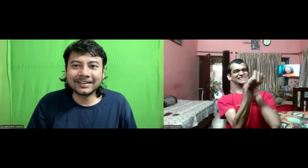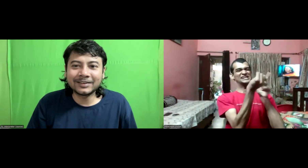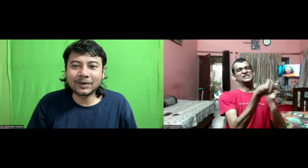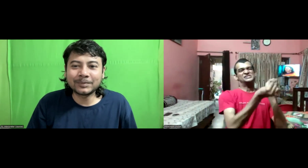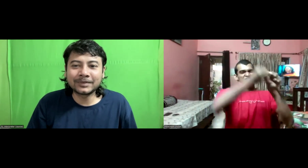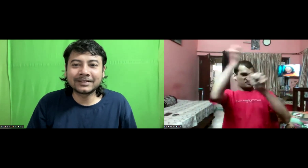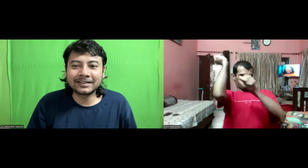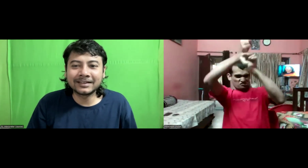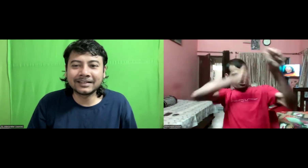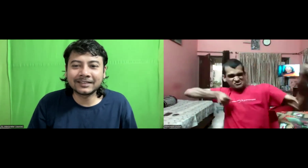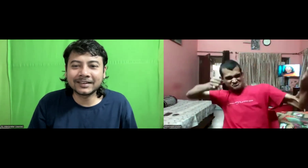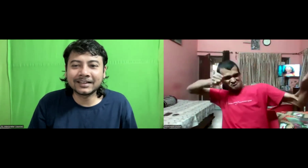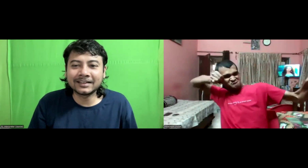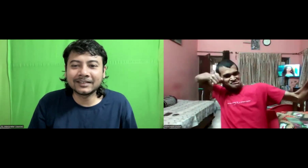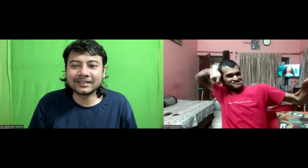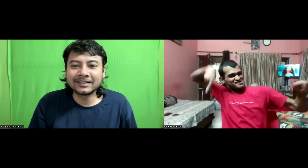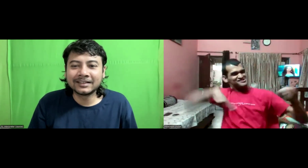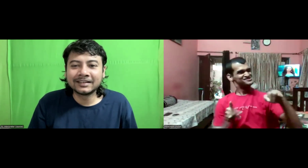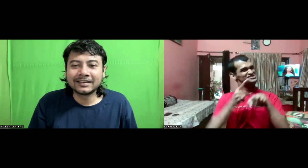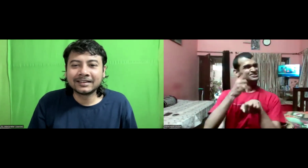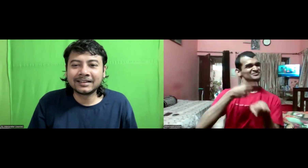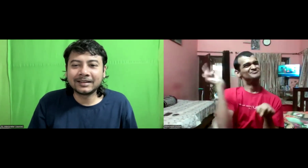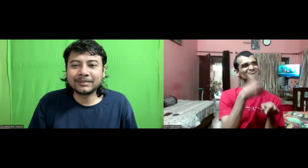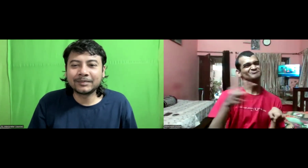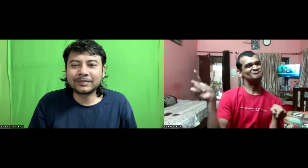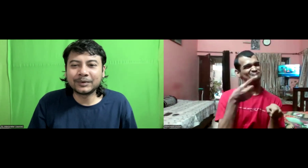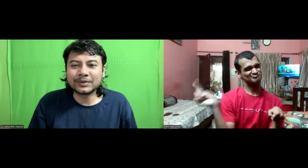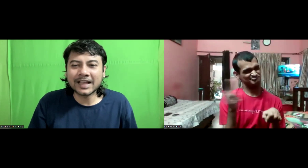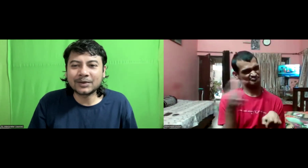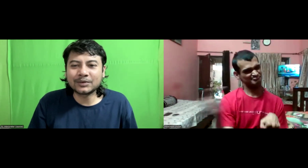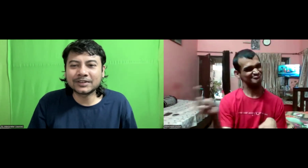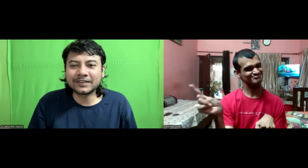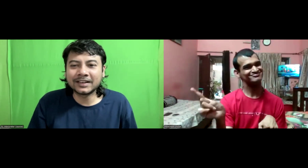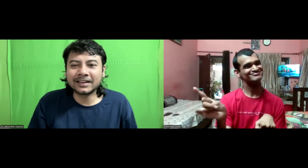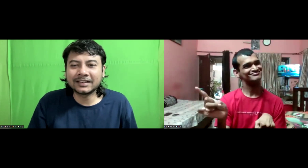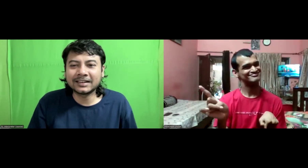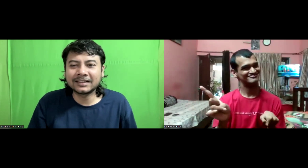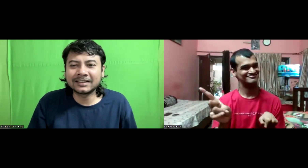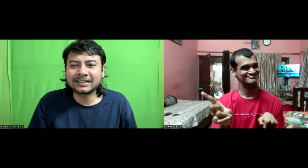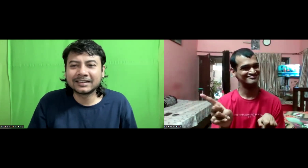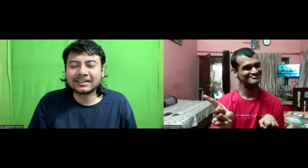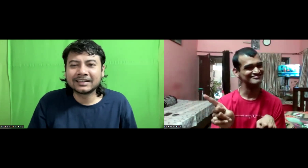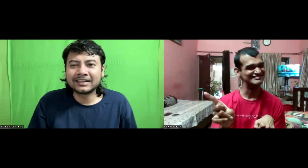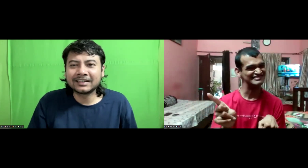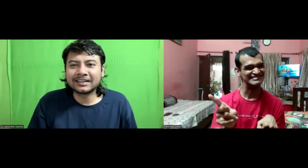Singham, like he does something like that, no? Yeah. He uses arrows or something like that. It's